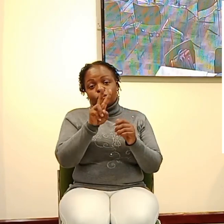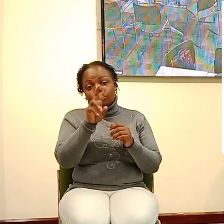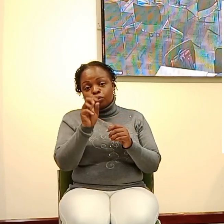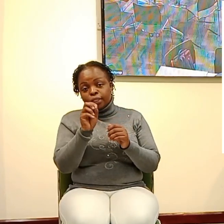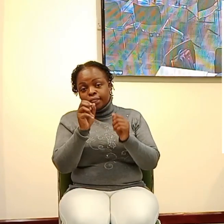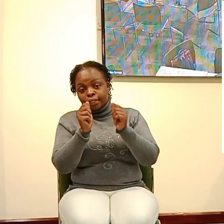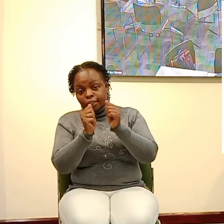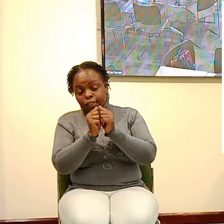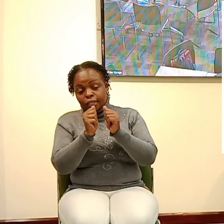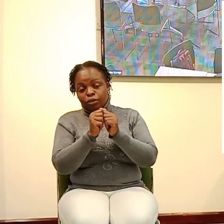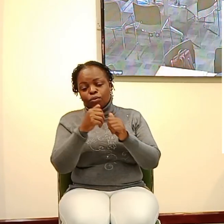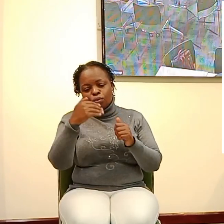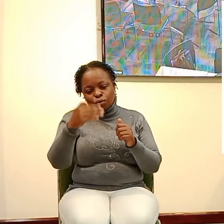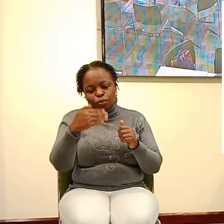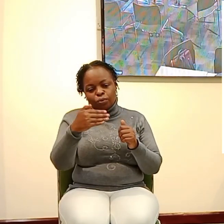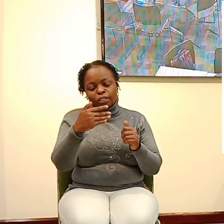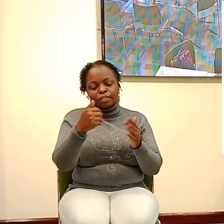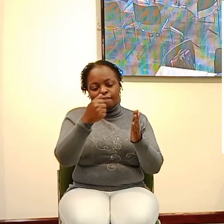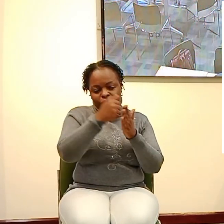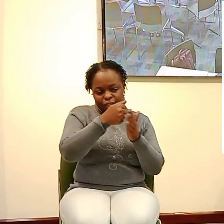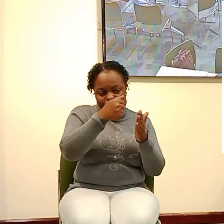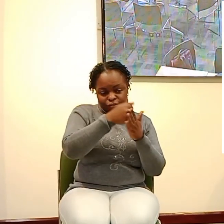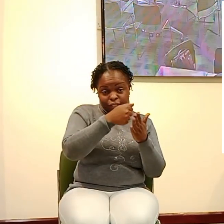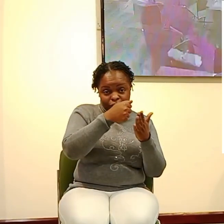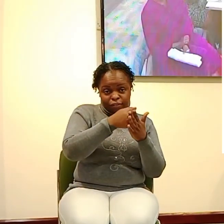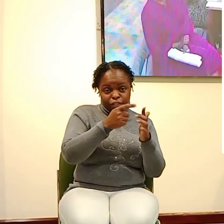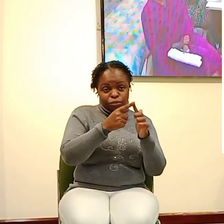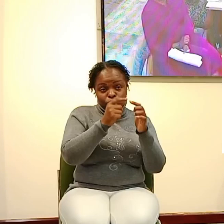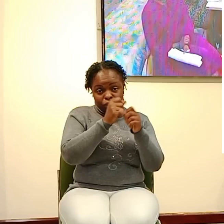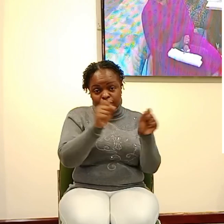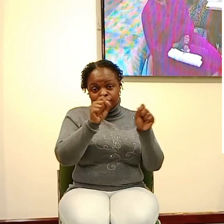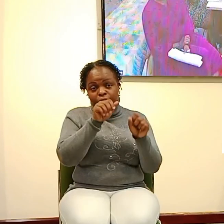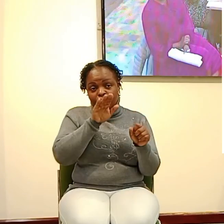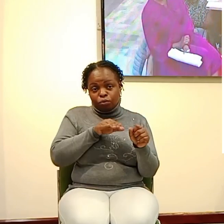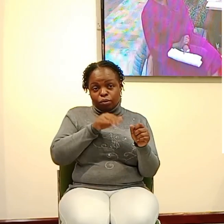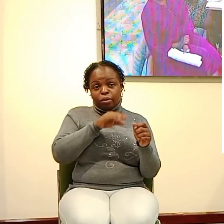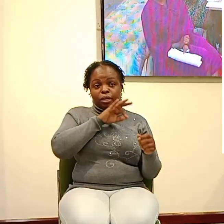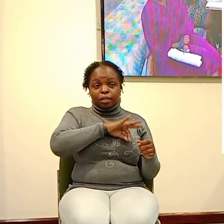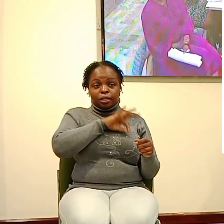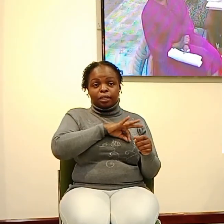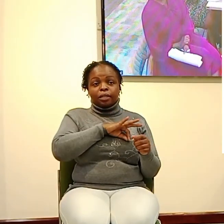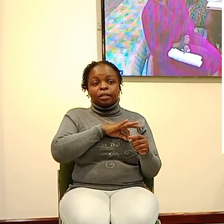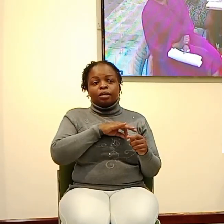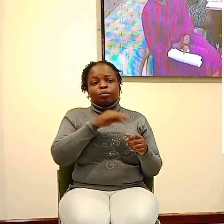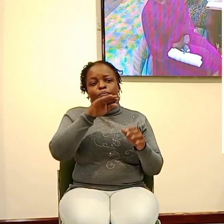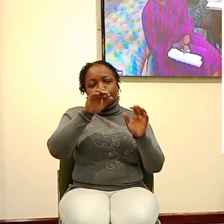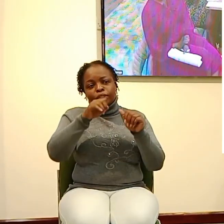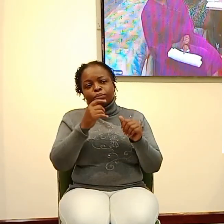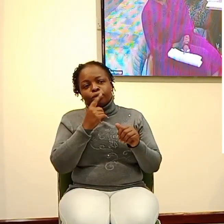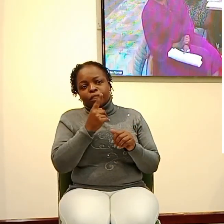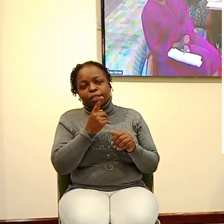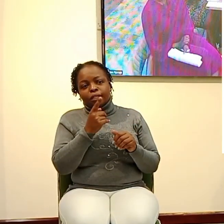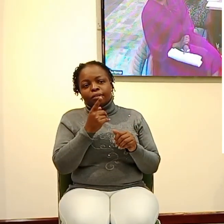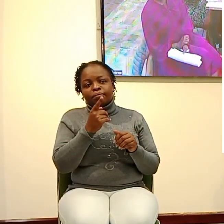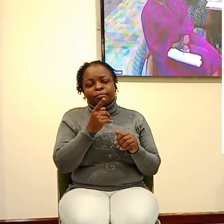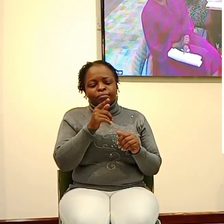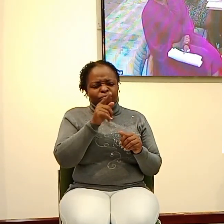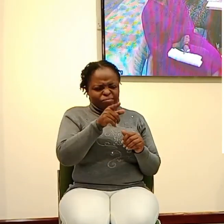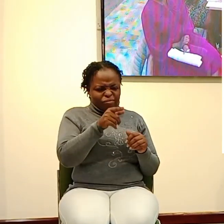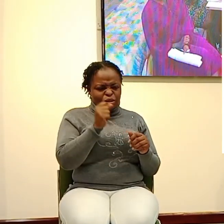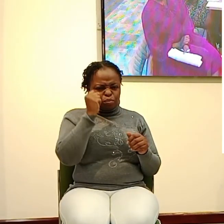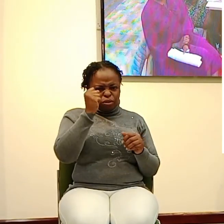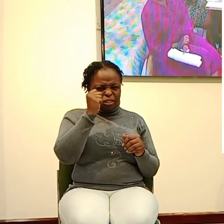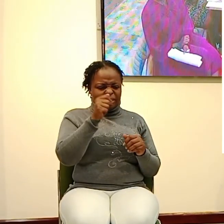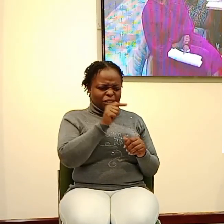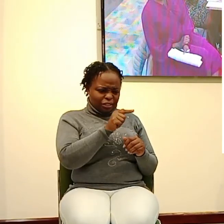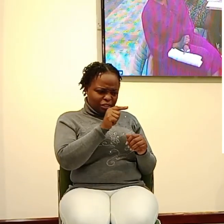we used to have to just fight to safeguard the women's gains. Just that. We'll tell them, do your politics, this one don't touch. You know,